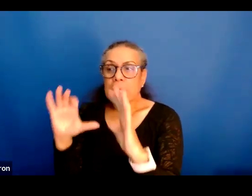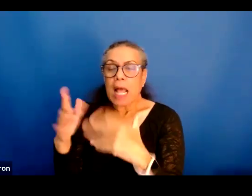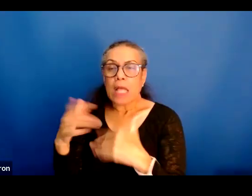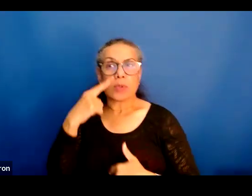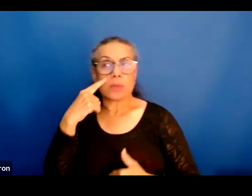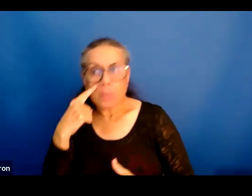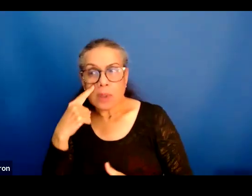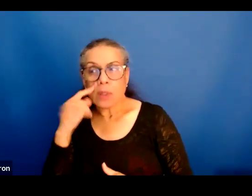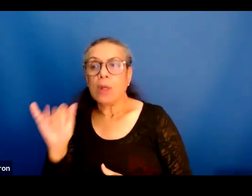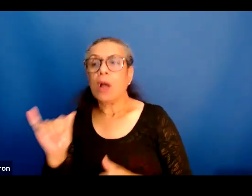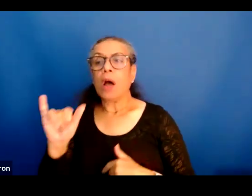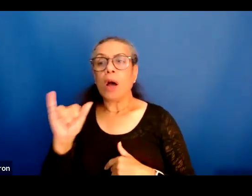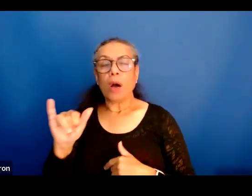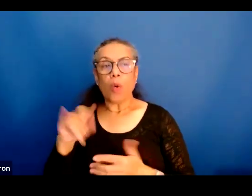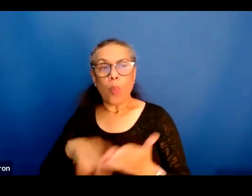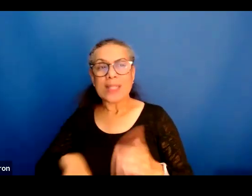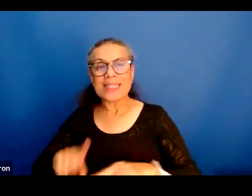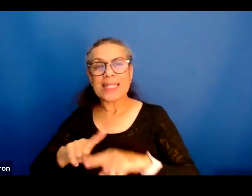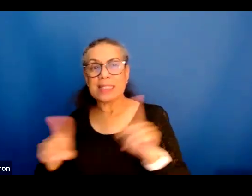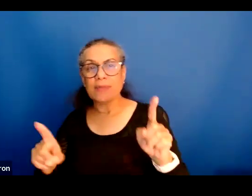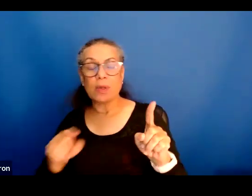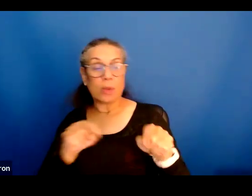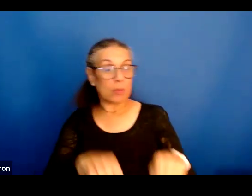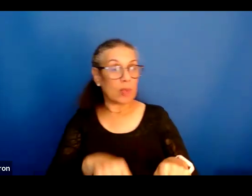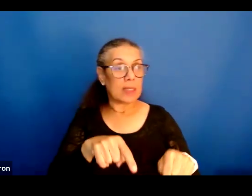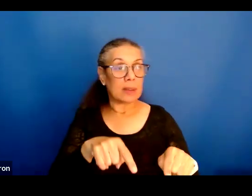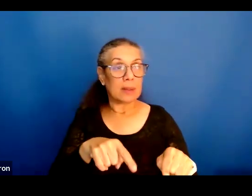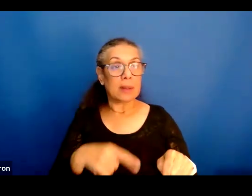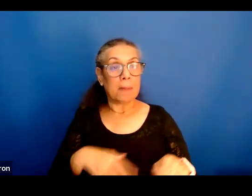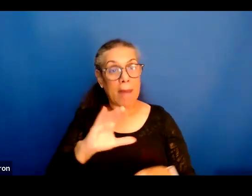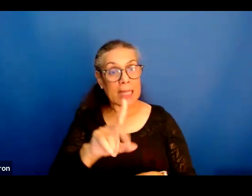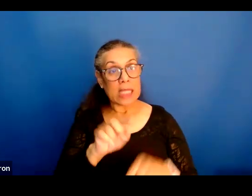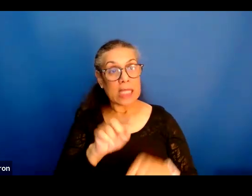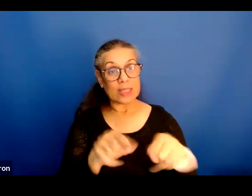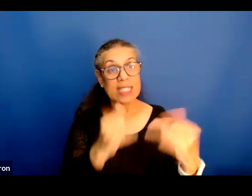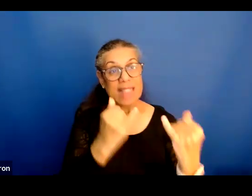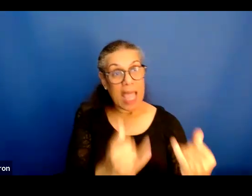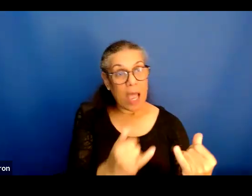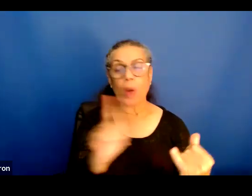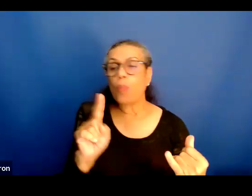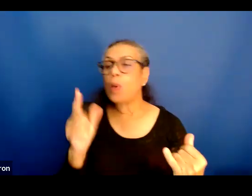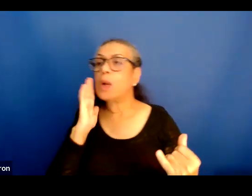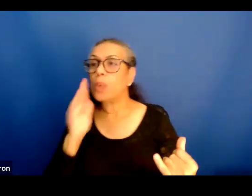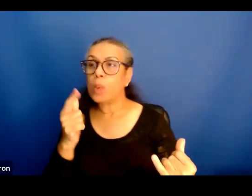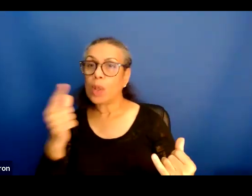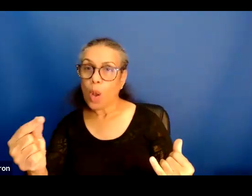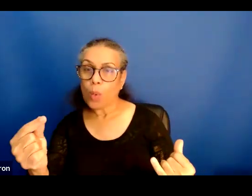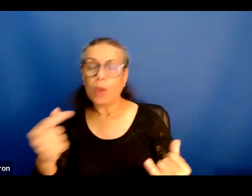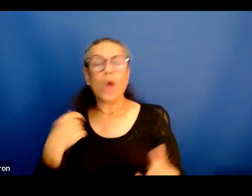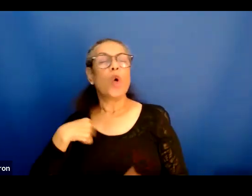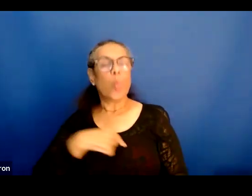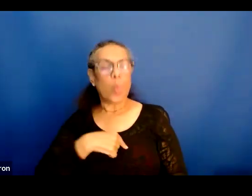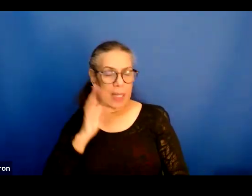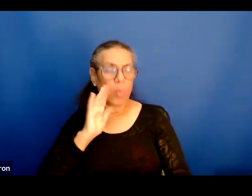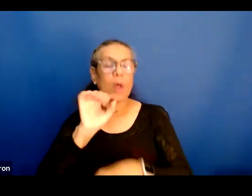an understanding what's the difference between where my child is now and where my child is going. So we will work with that family to make sure